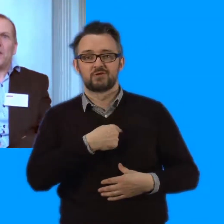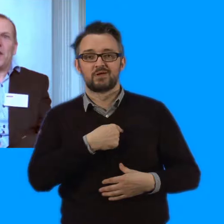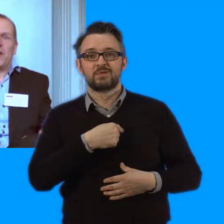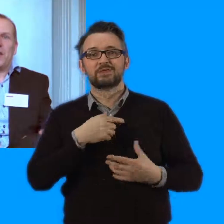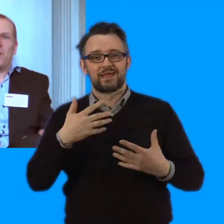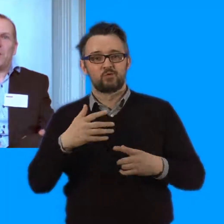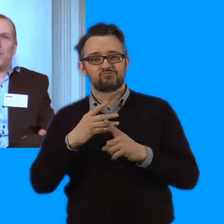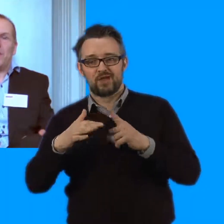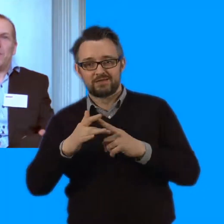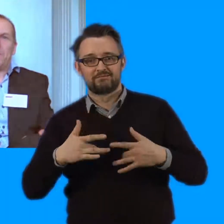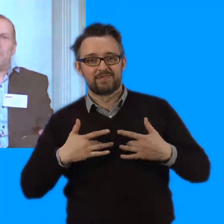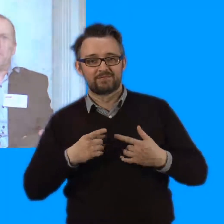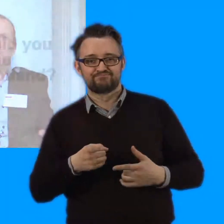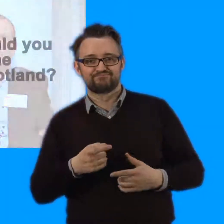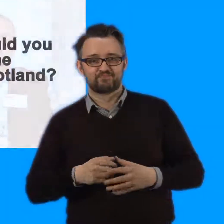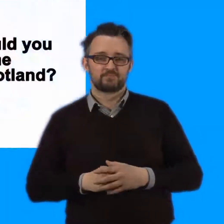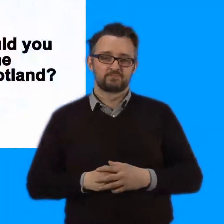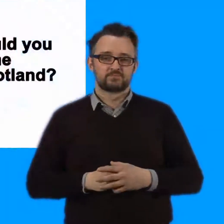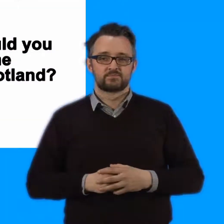that society deals with you.